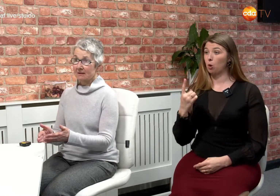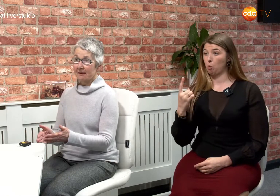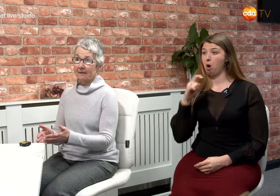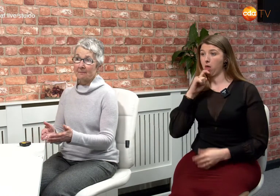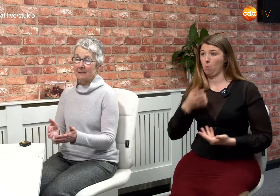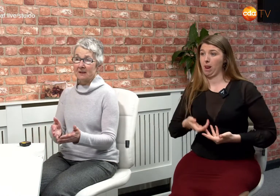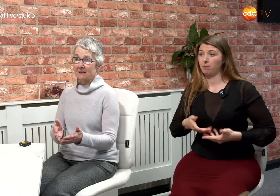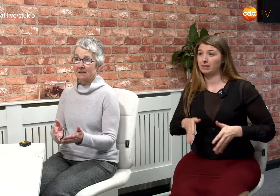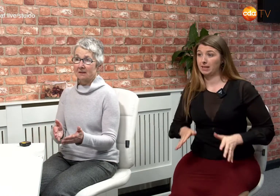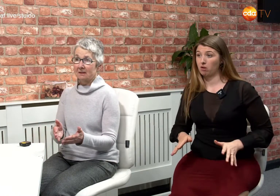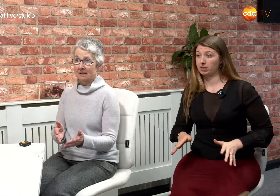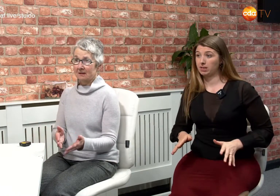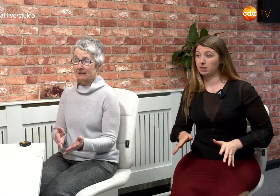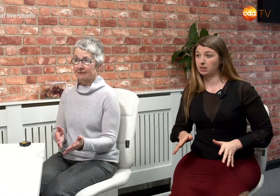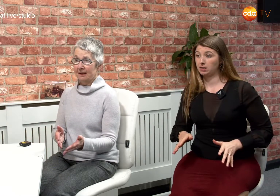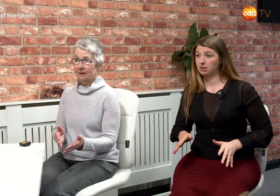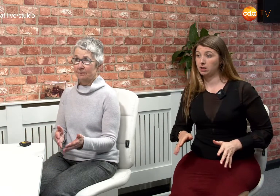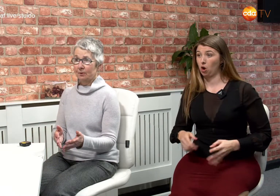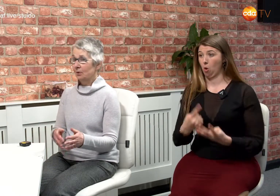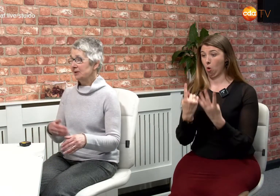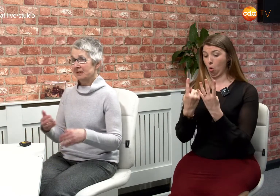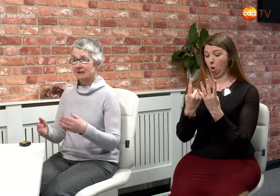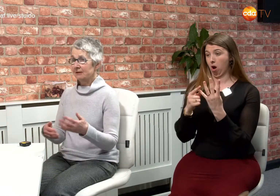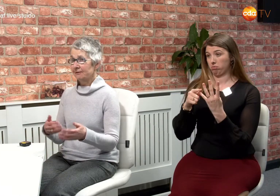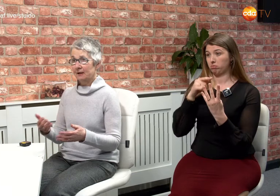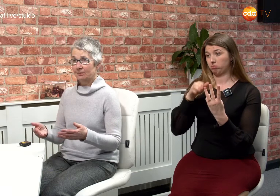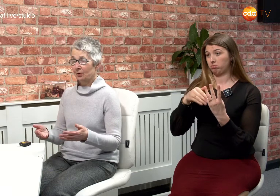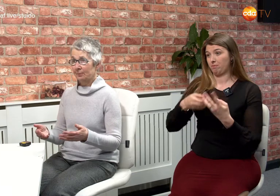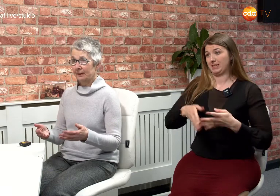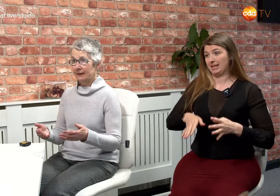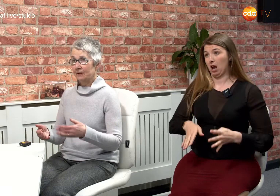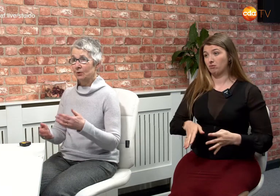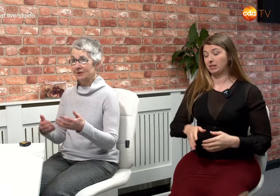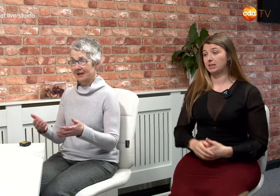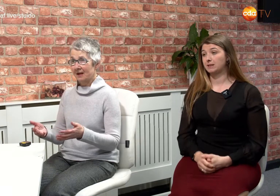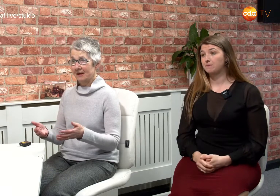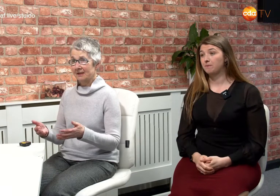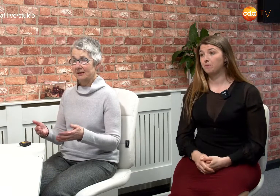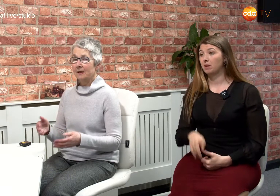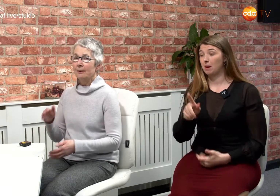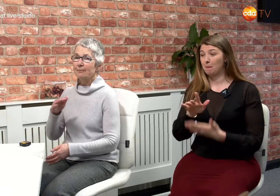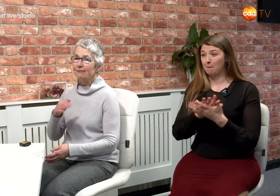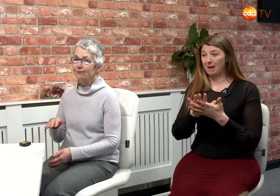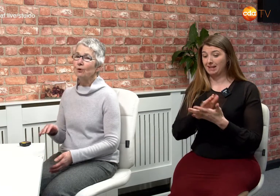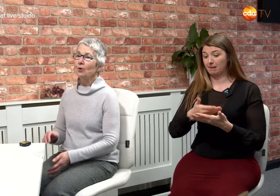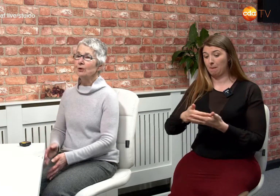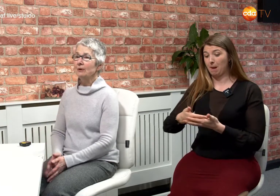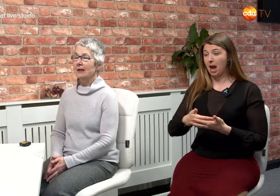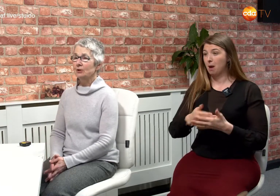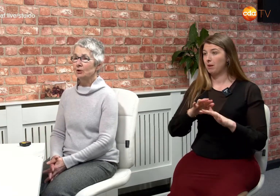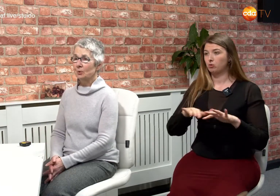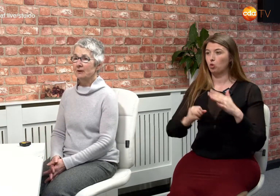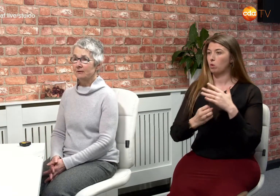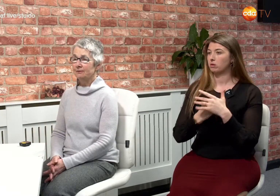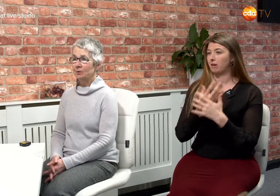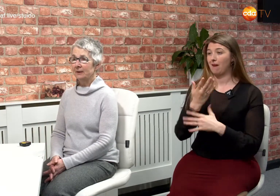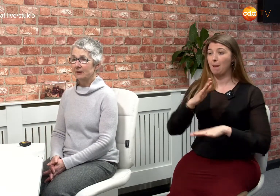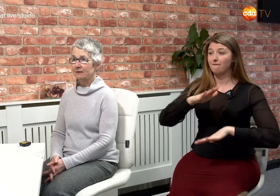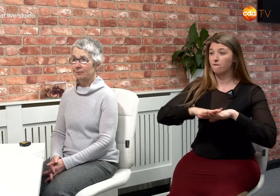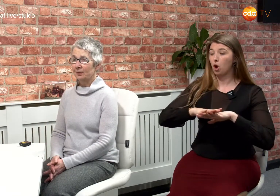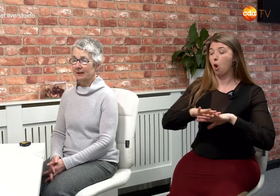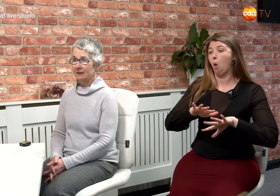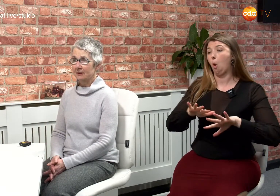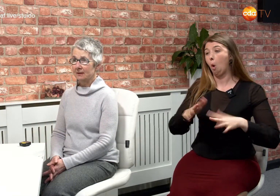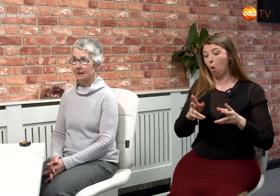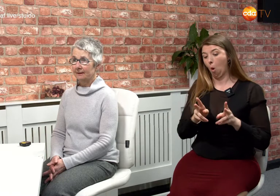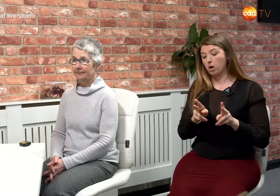that means that the baby doesn't develop or doesn't develop properly or dies before you get to 24